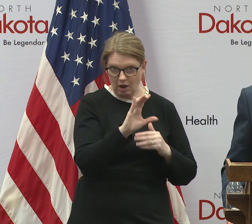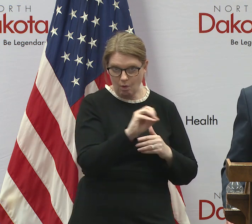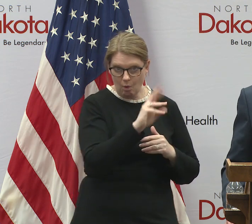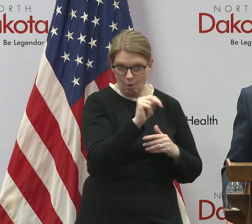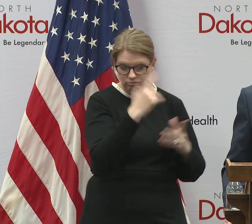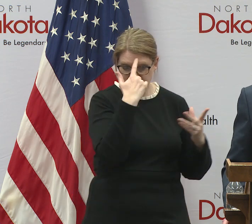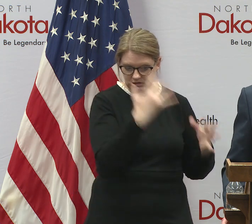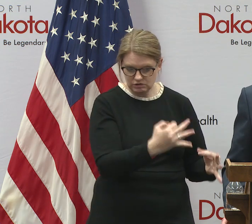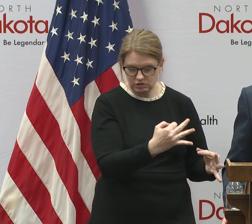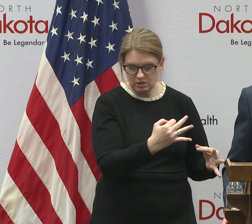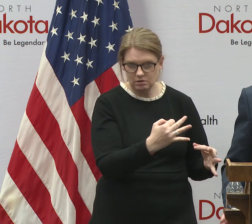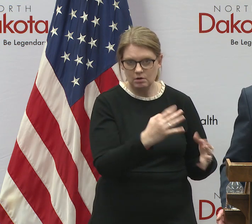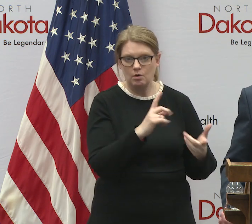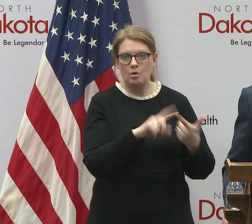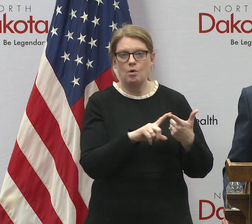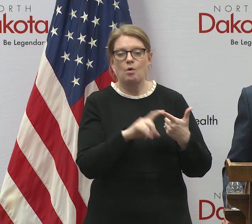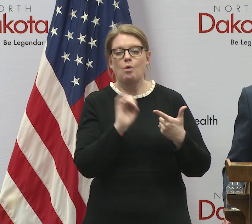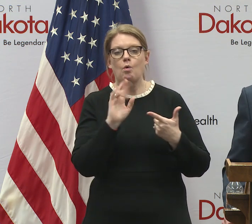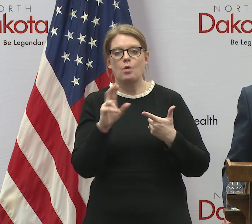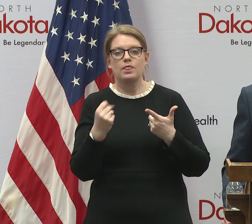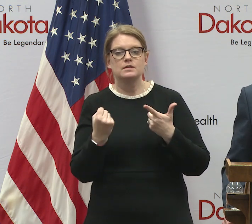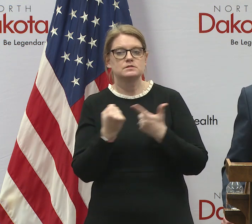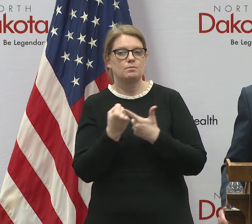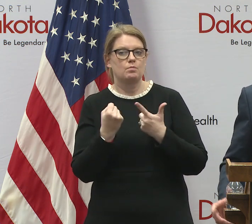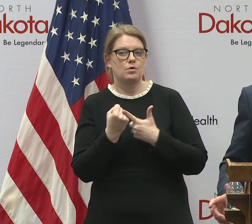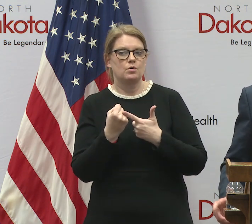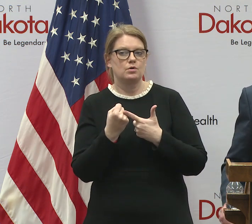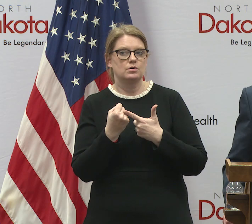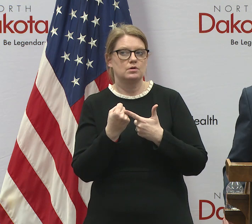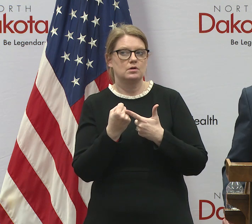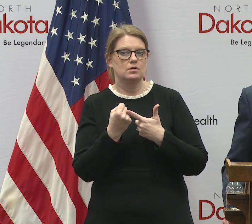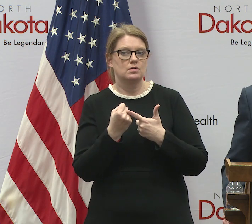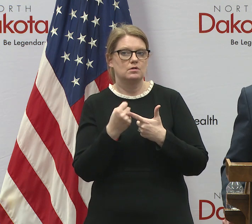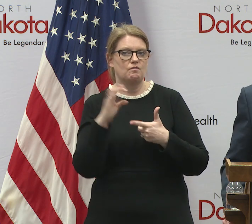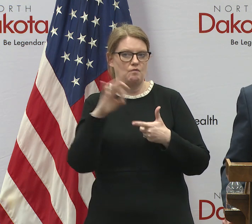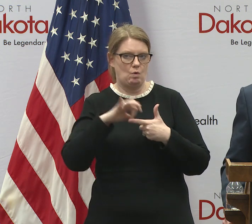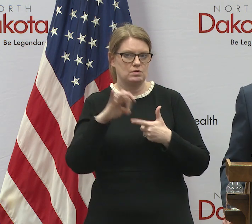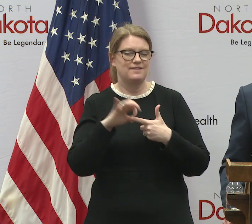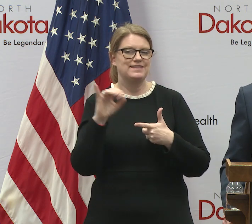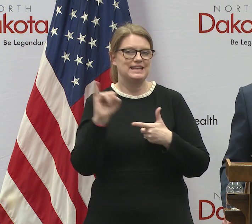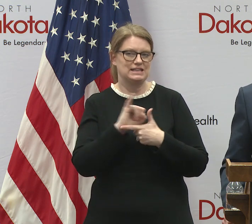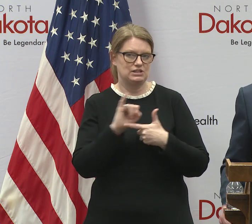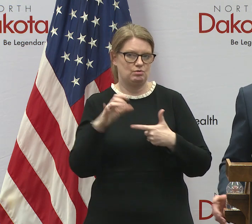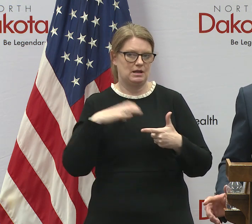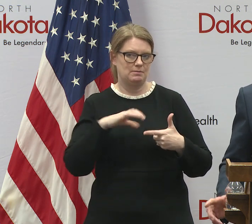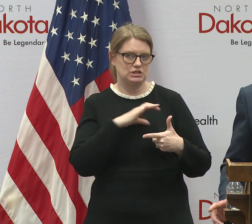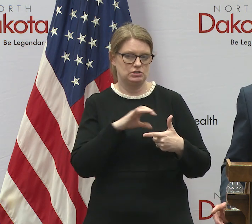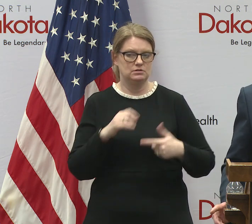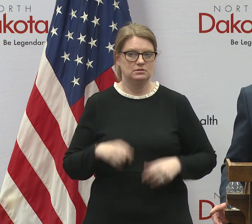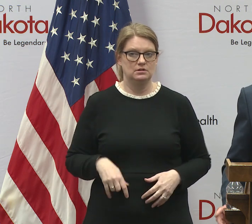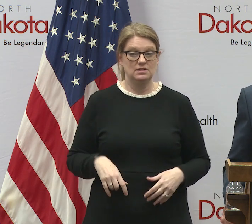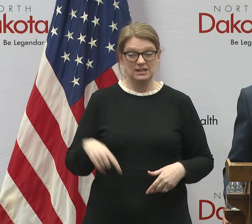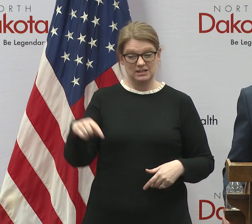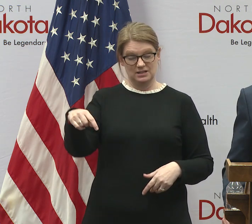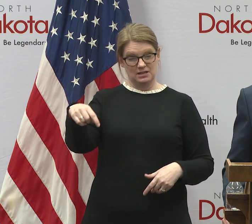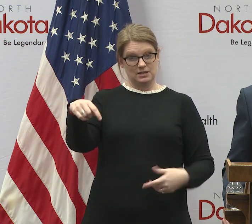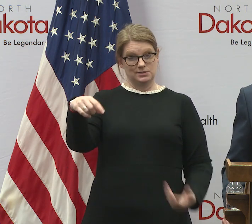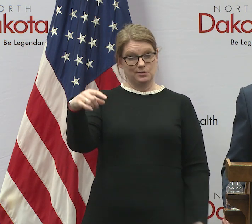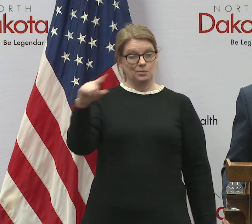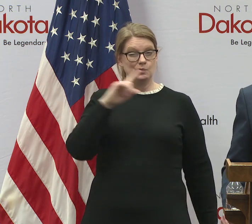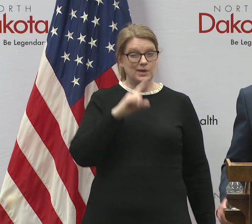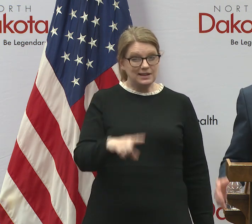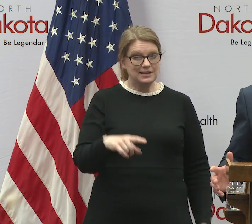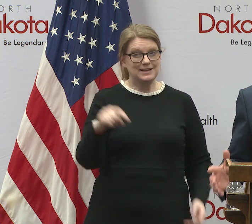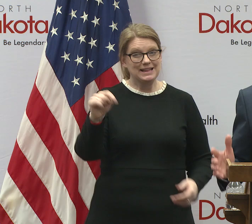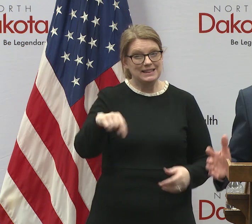they can do it through the support of through the vote of the Industrial Commission. So our state, unlike many others, has got